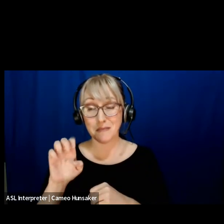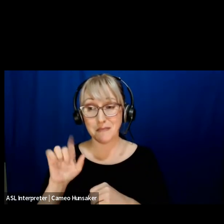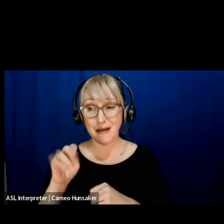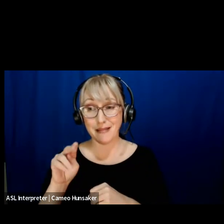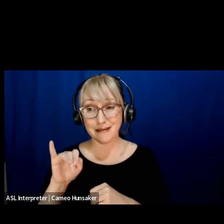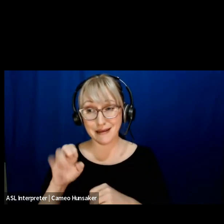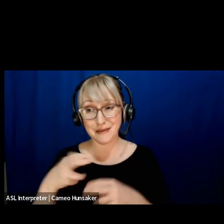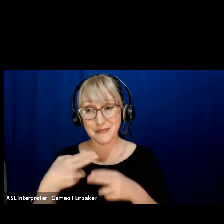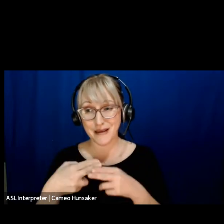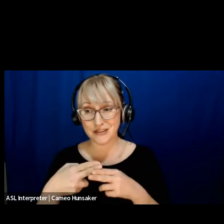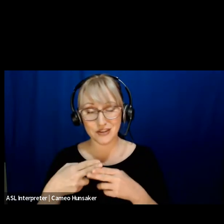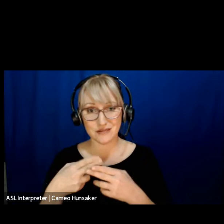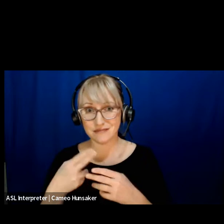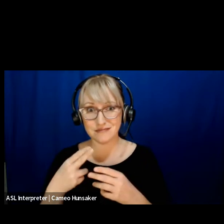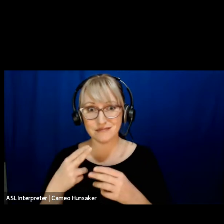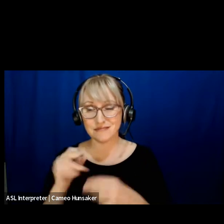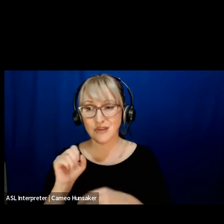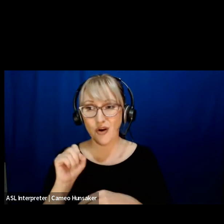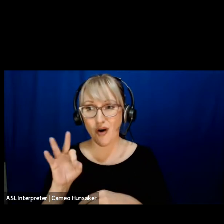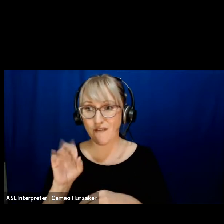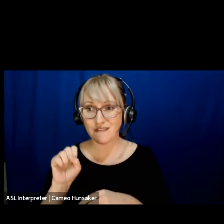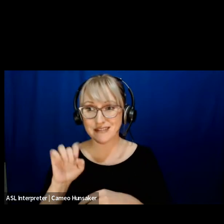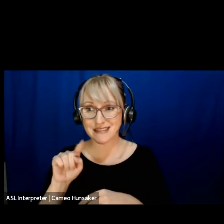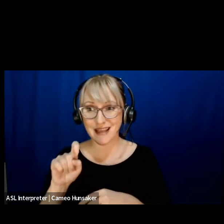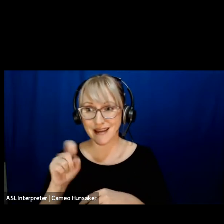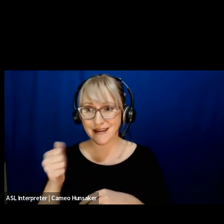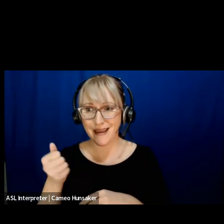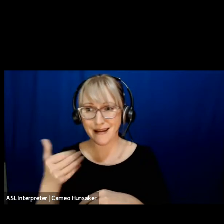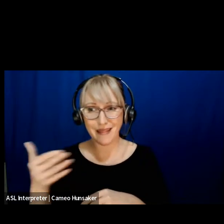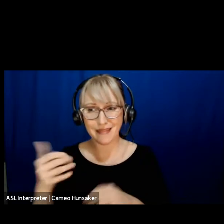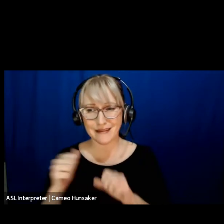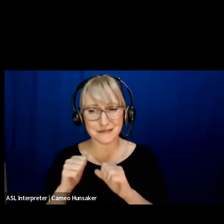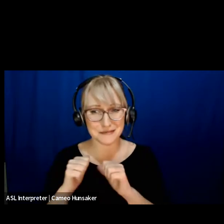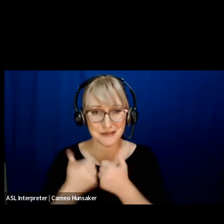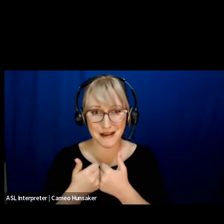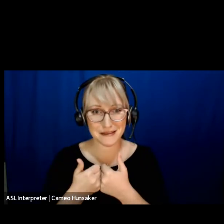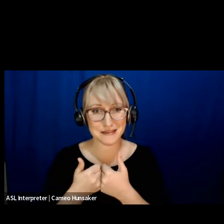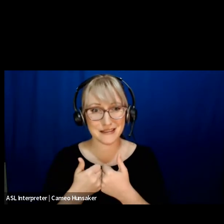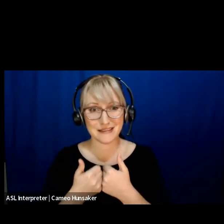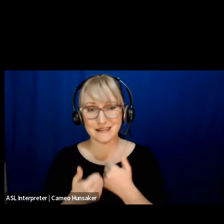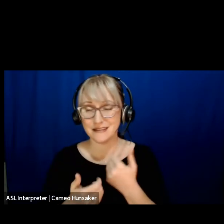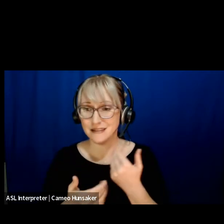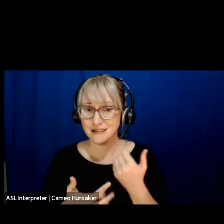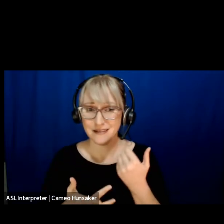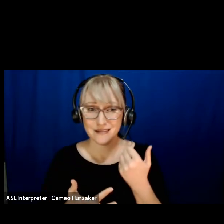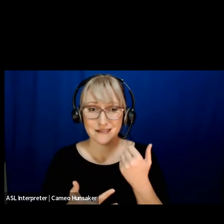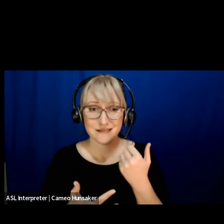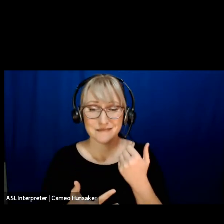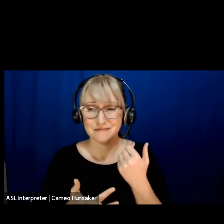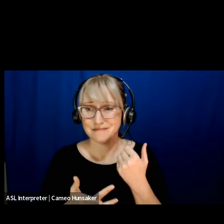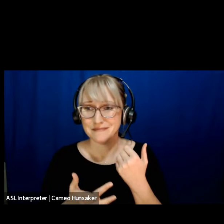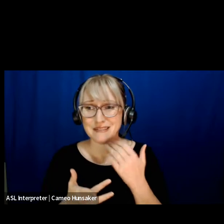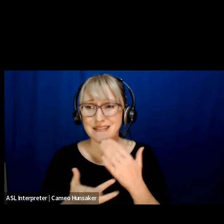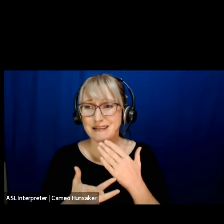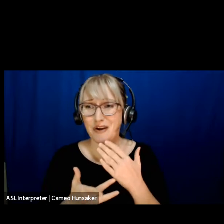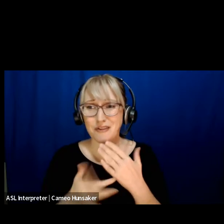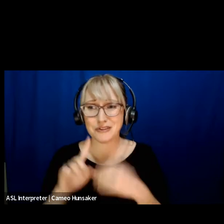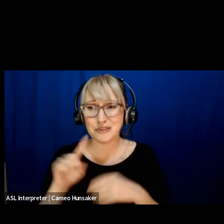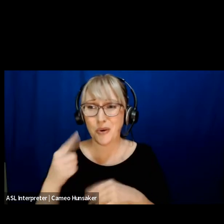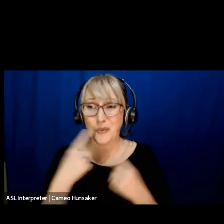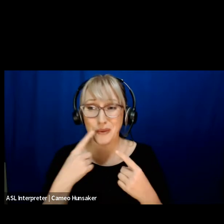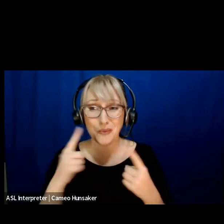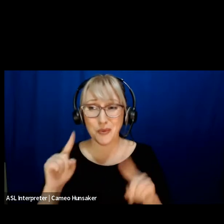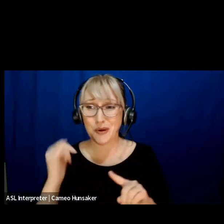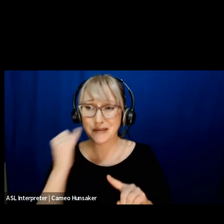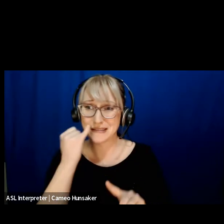anything is challenging. The technology here works when all the stars are aligned in one